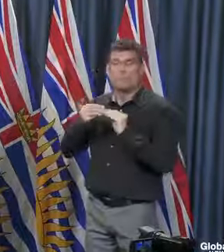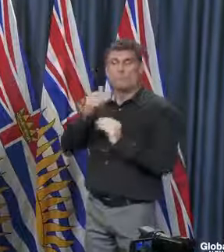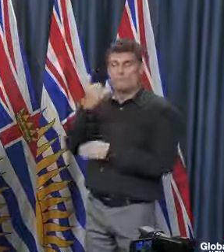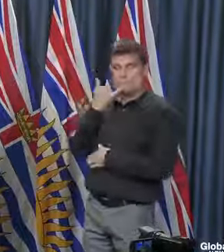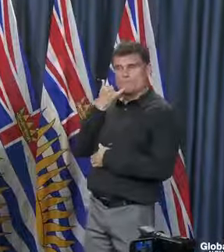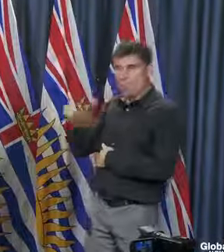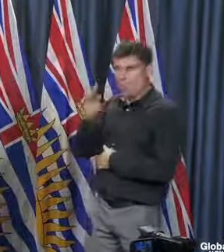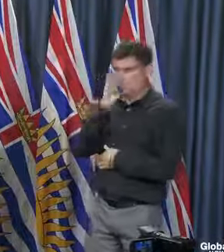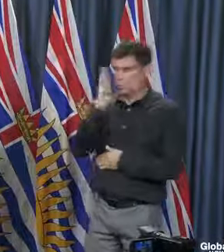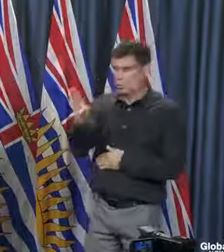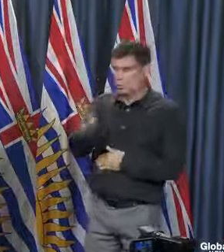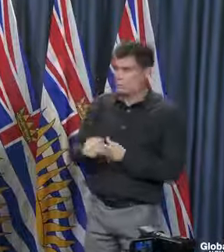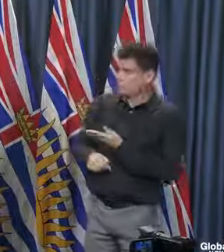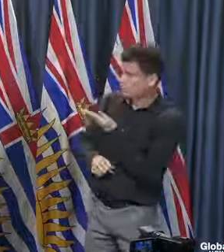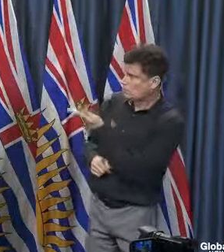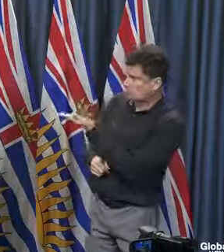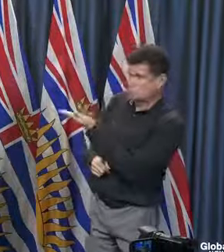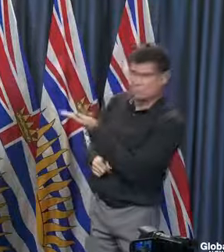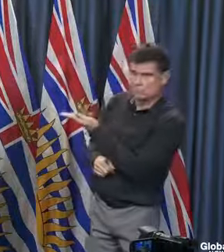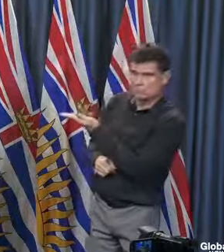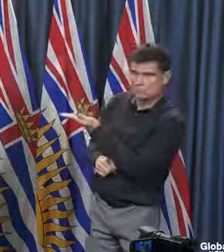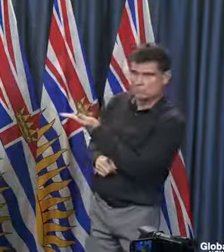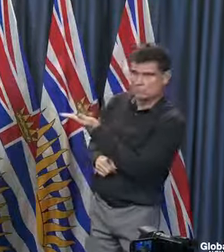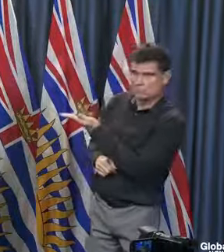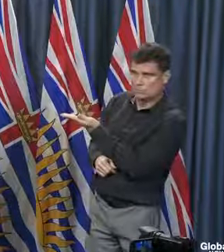1-888-COVID-19 or texting